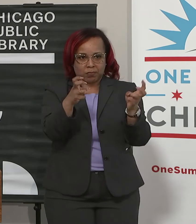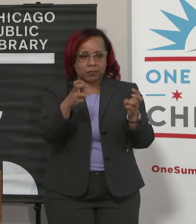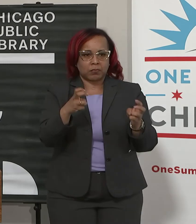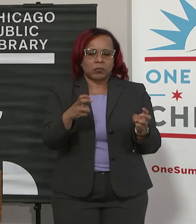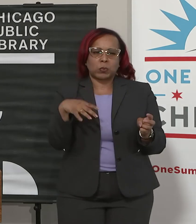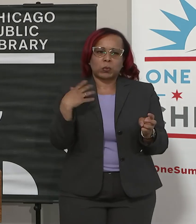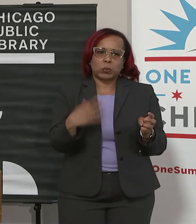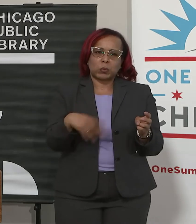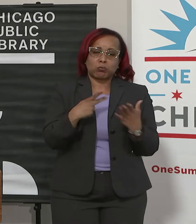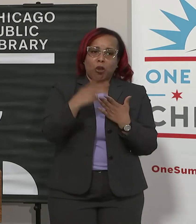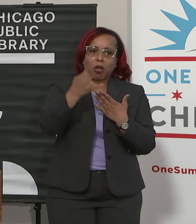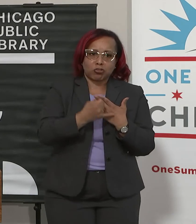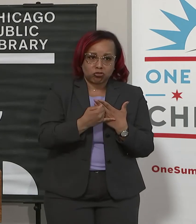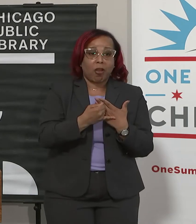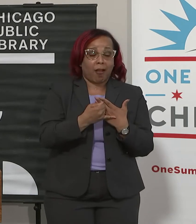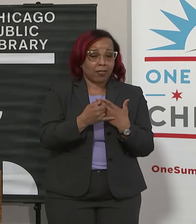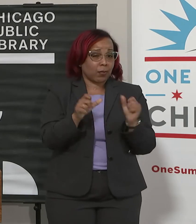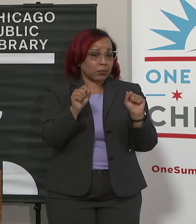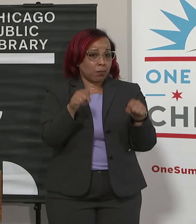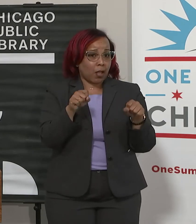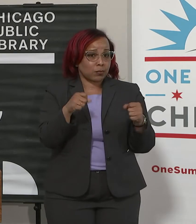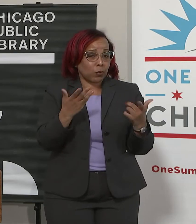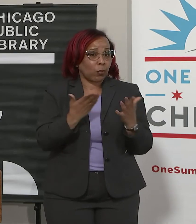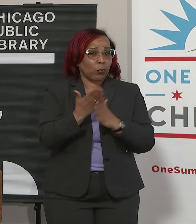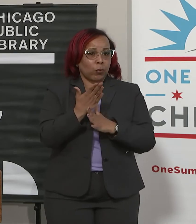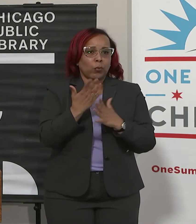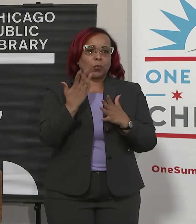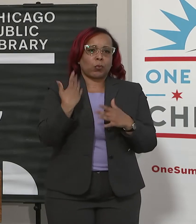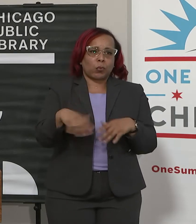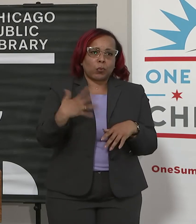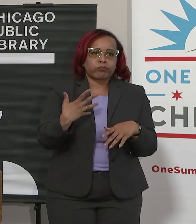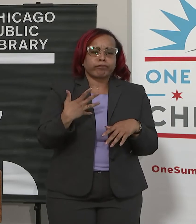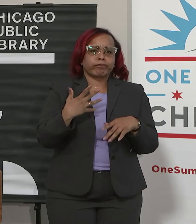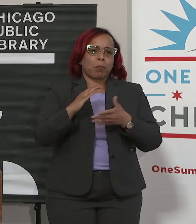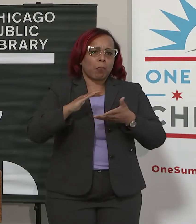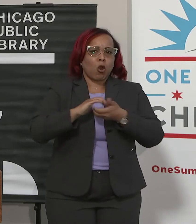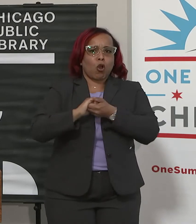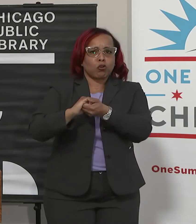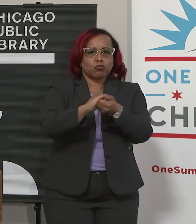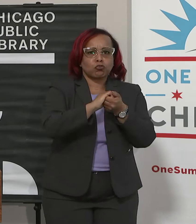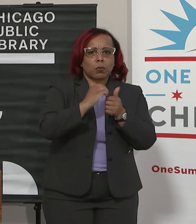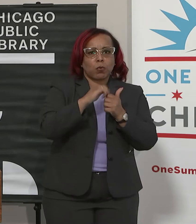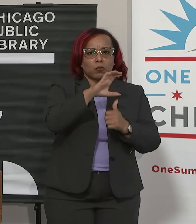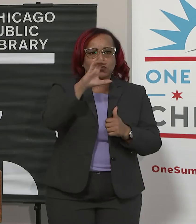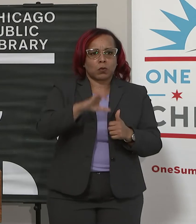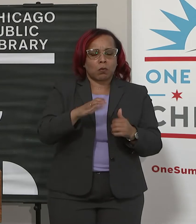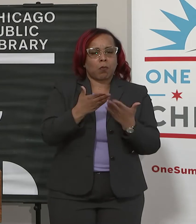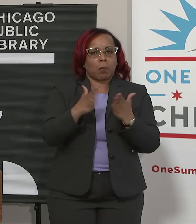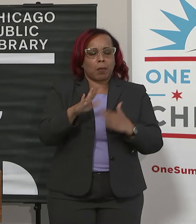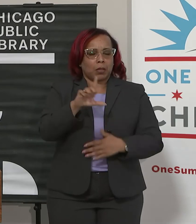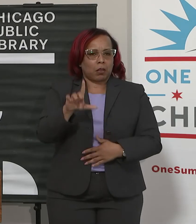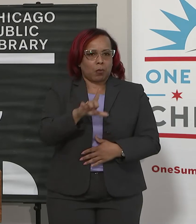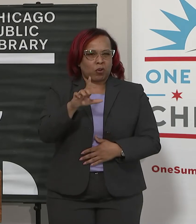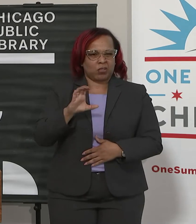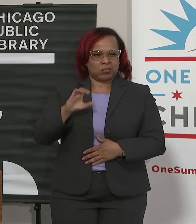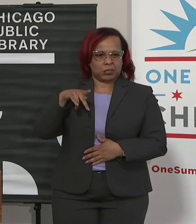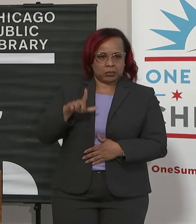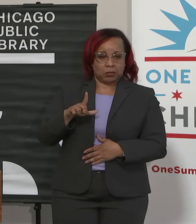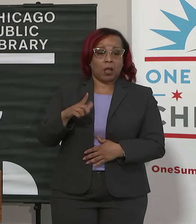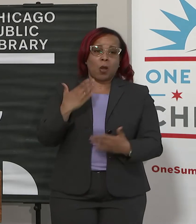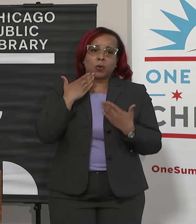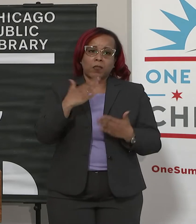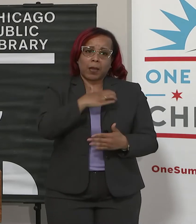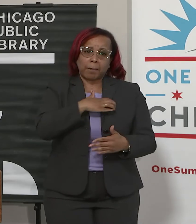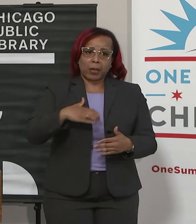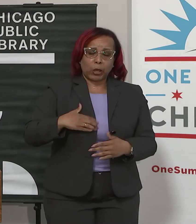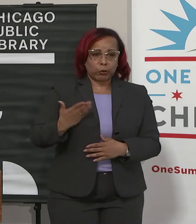vital project that was made possible through a very prosperous partnership with the Chicago Public Library. I want to thank Mayor